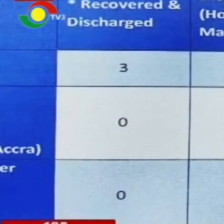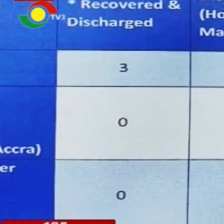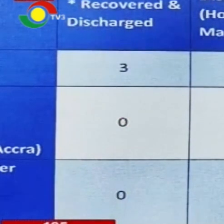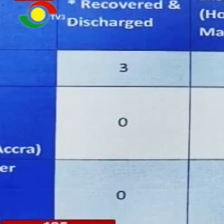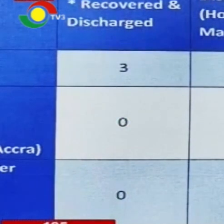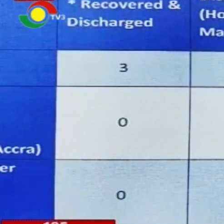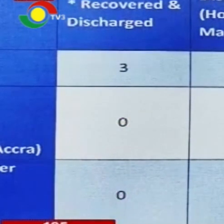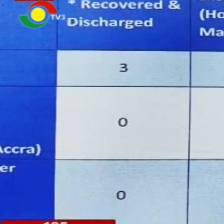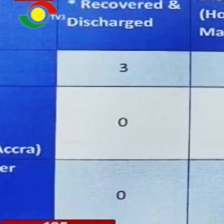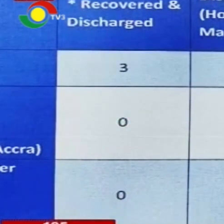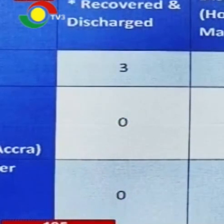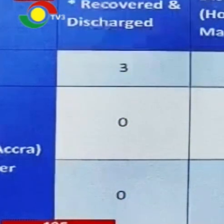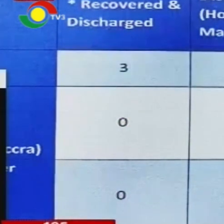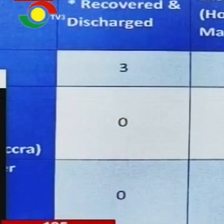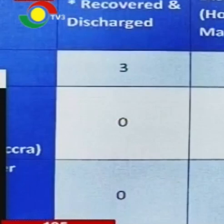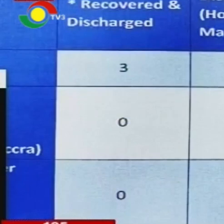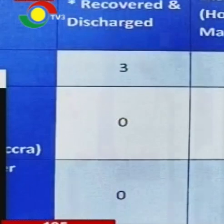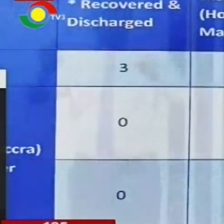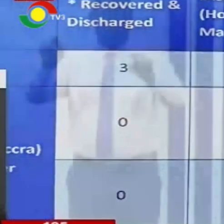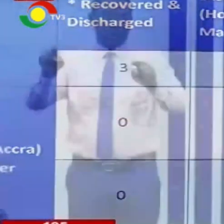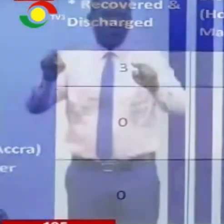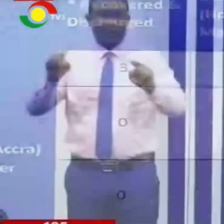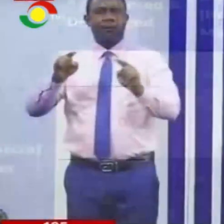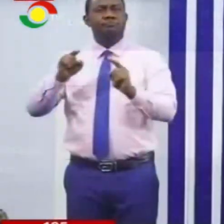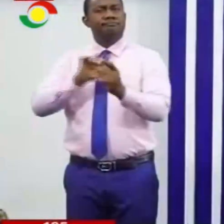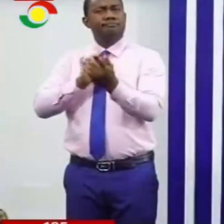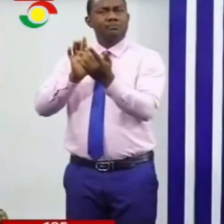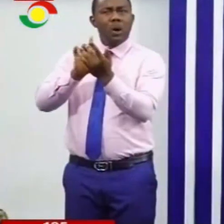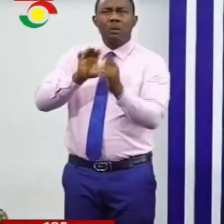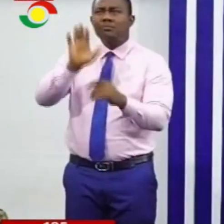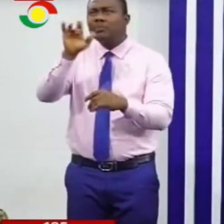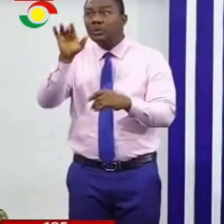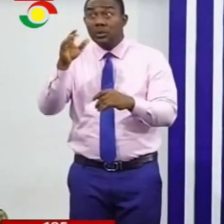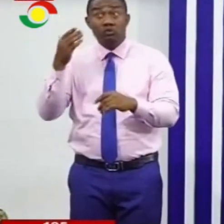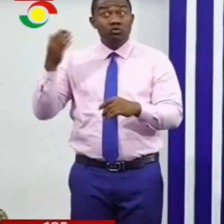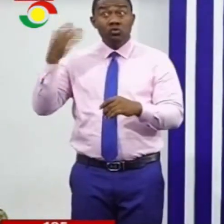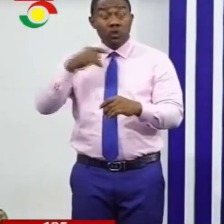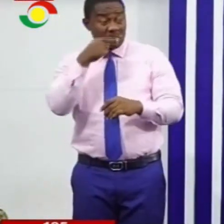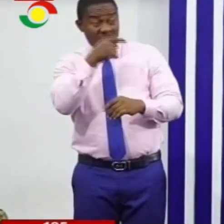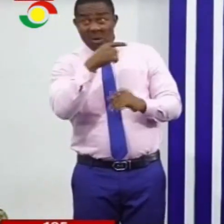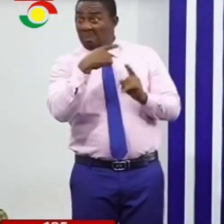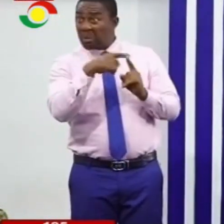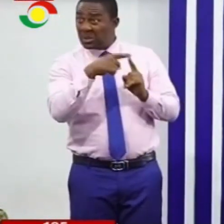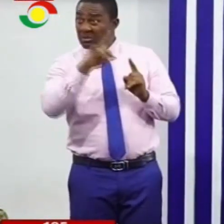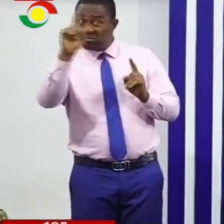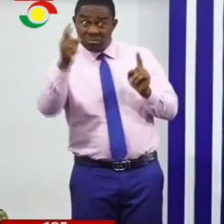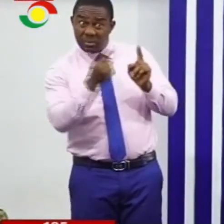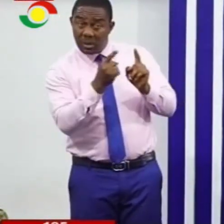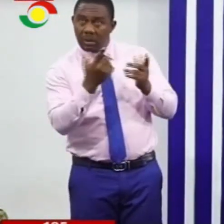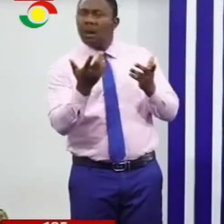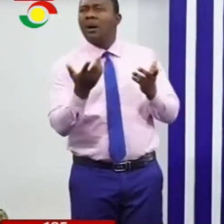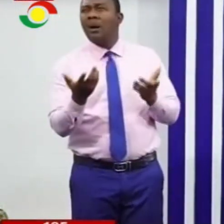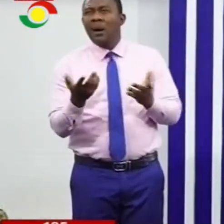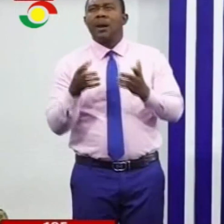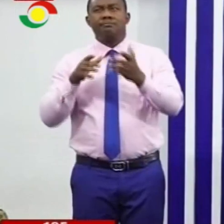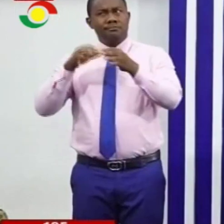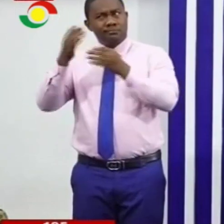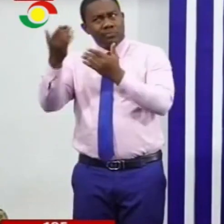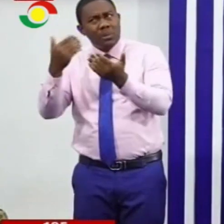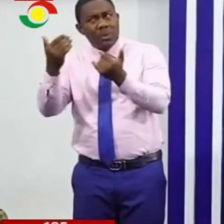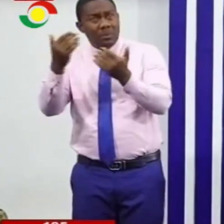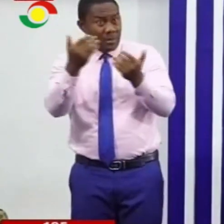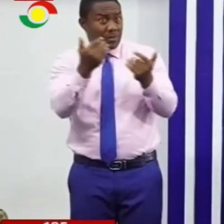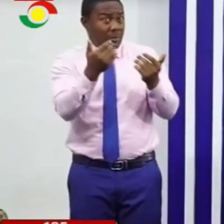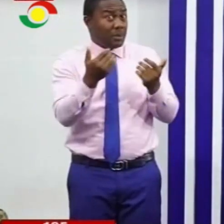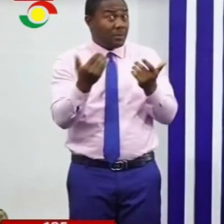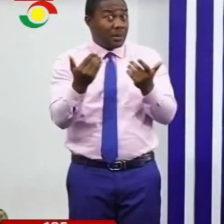that are being contacted are cooperating very, very, very well. And we believe if we are able